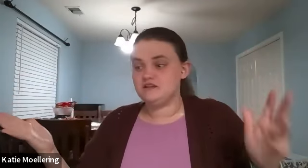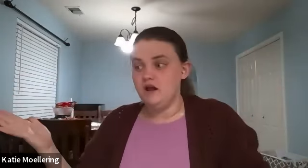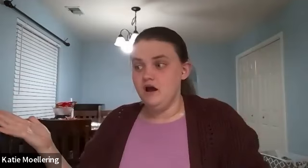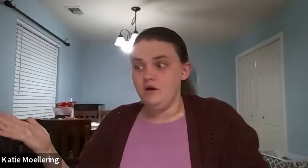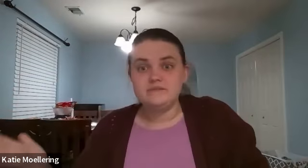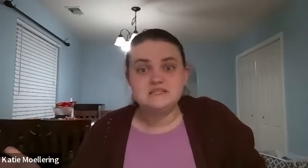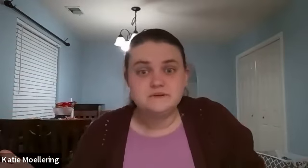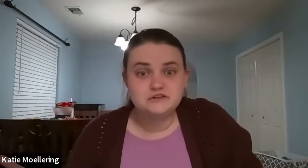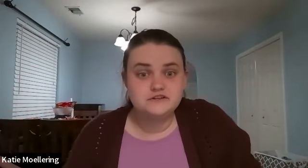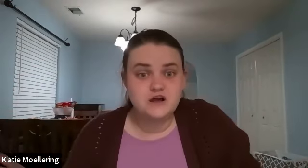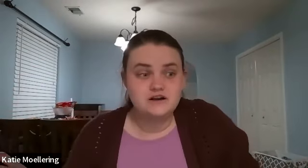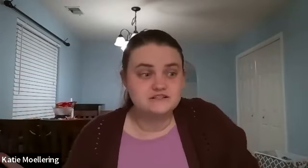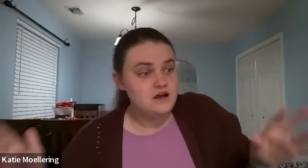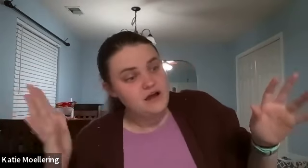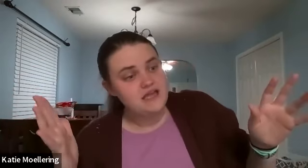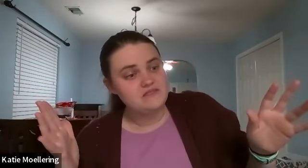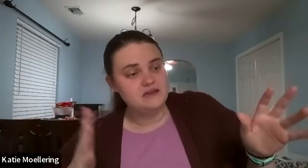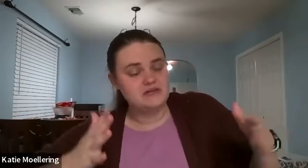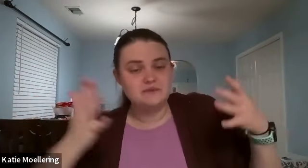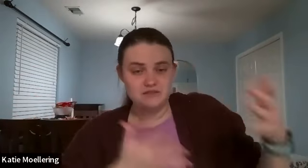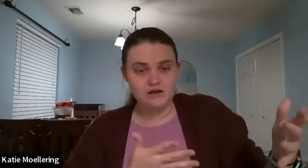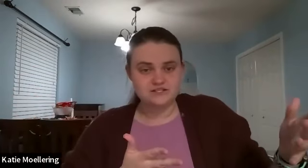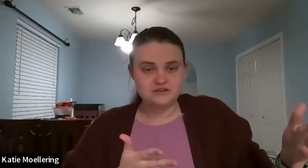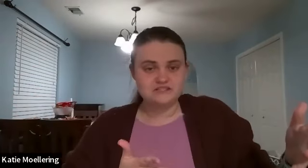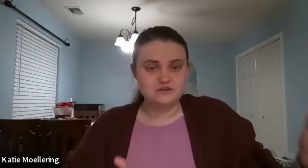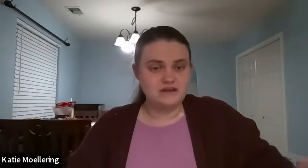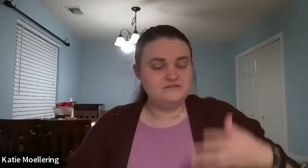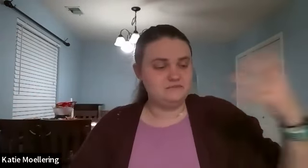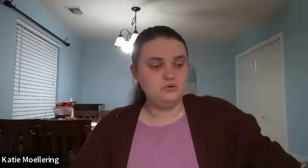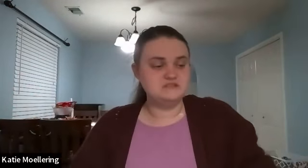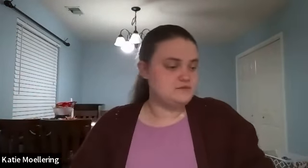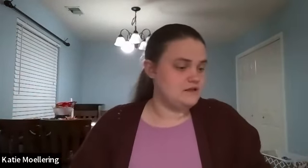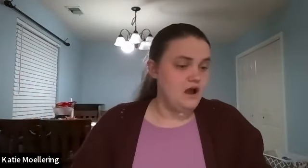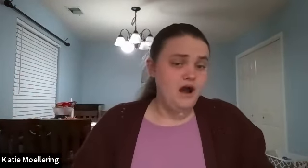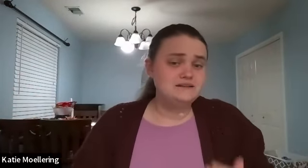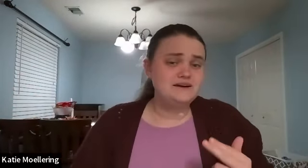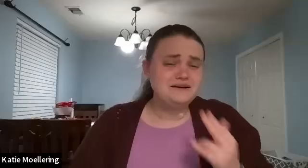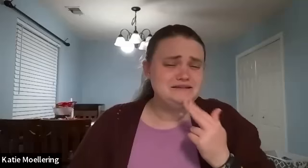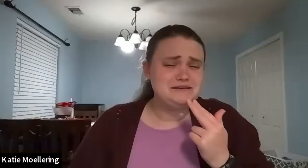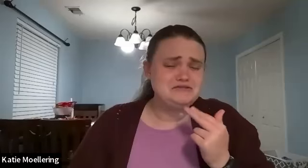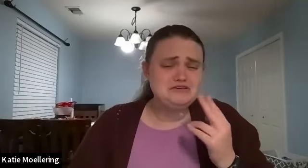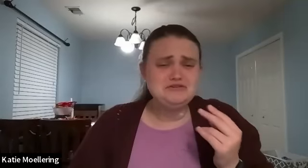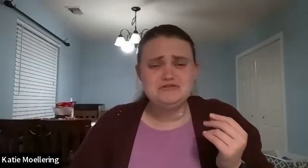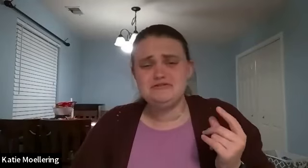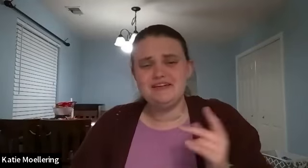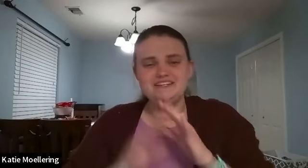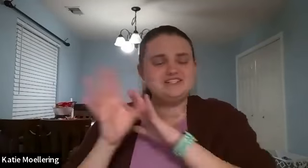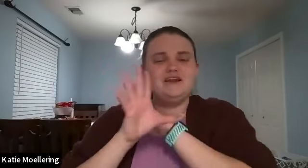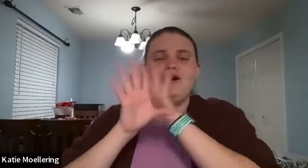like, oh, let me see a picture of your dogs. And like that's my lock screen. So like if it pulls up, they're like, oh, and they just get